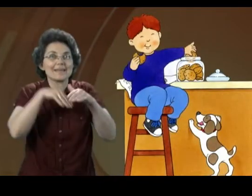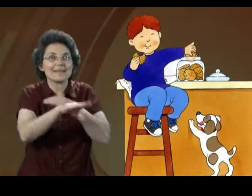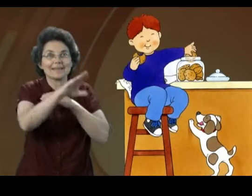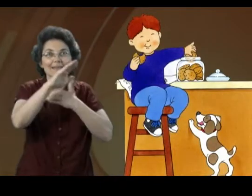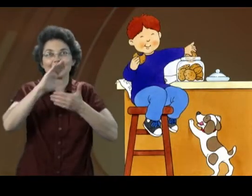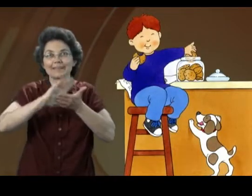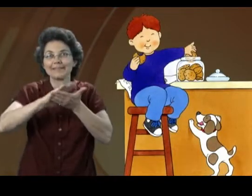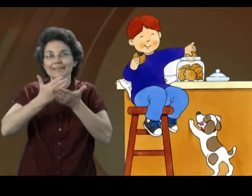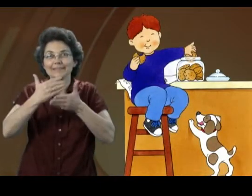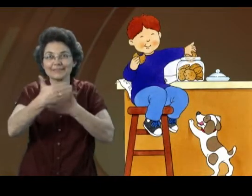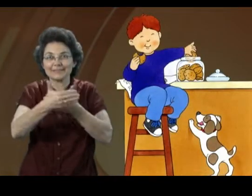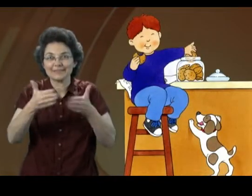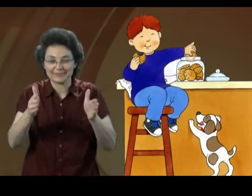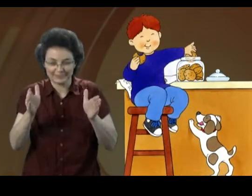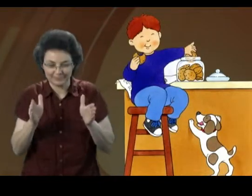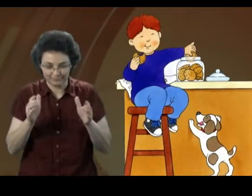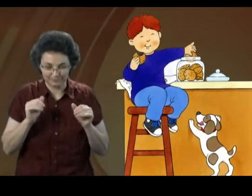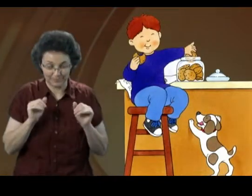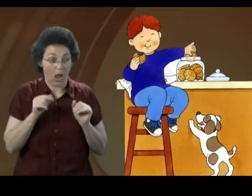Fred went to the kitchen and ate a cookie.